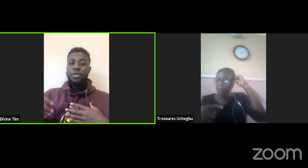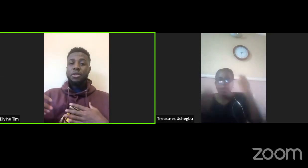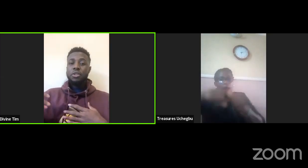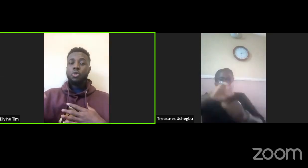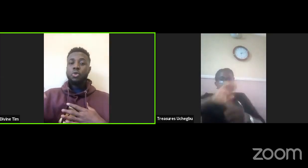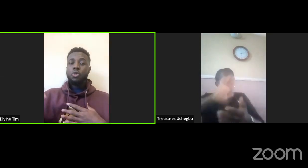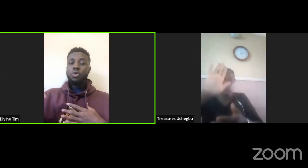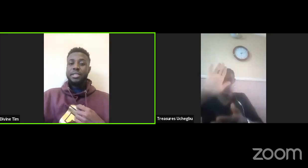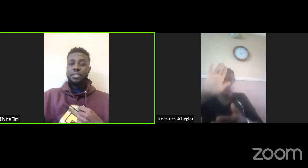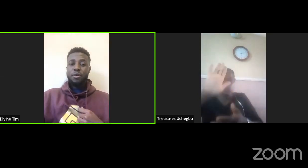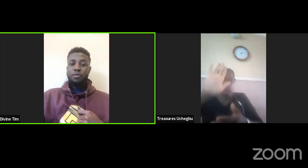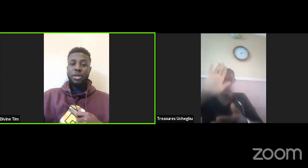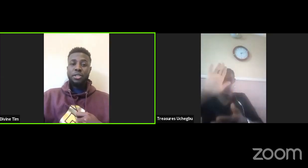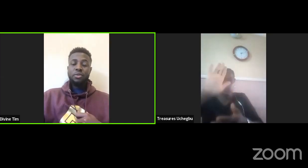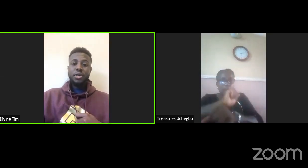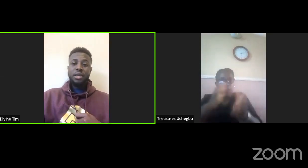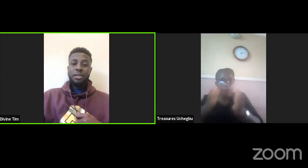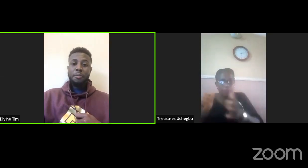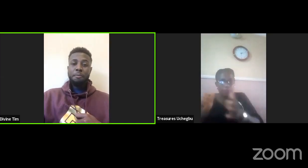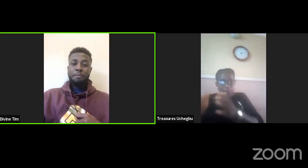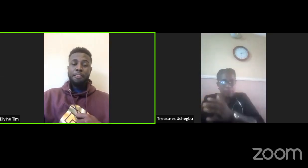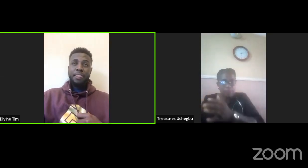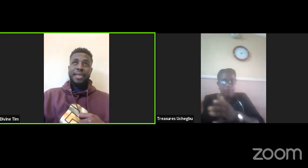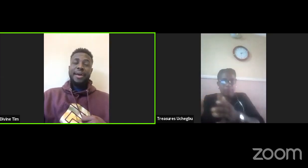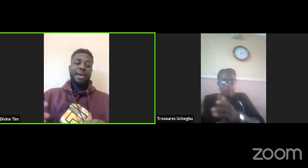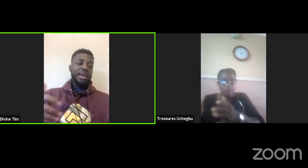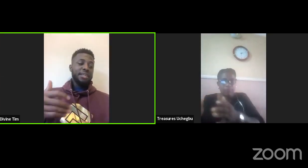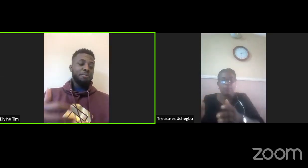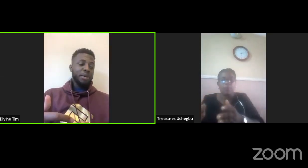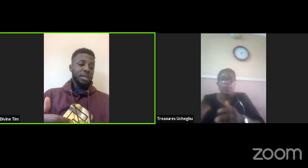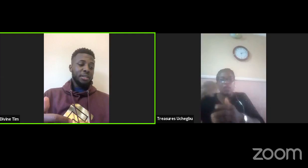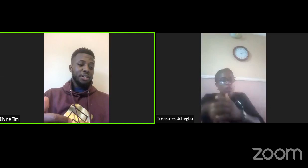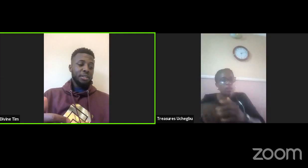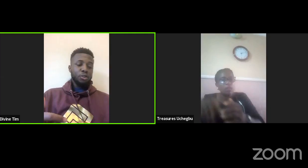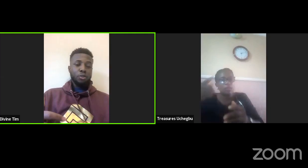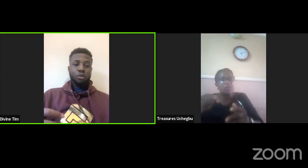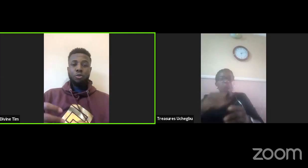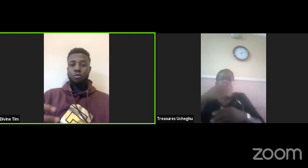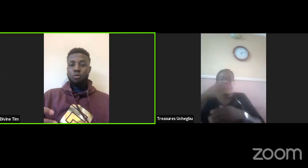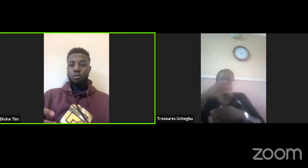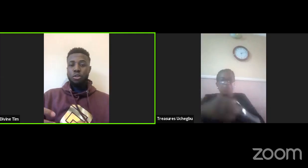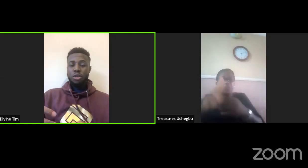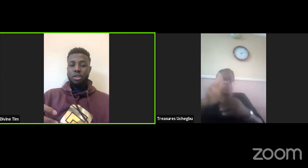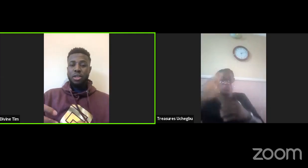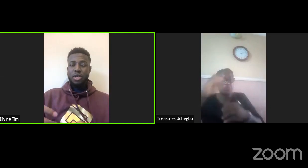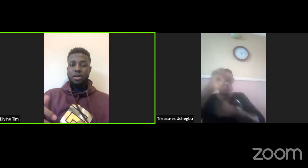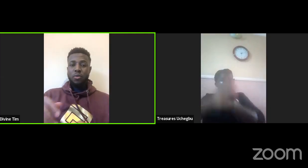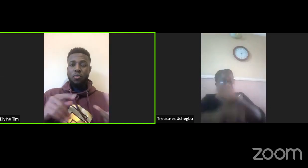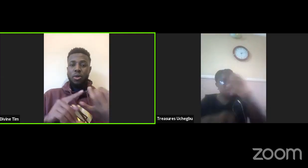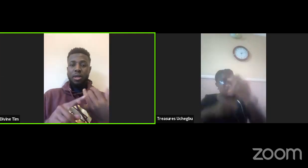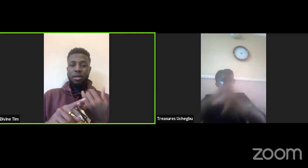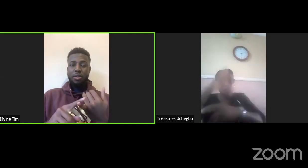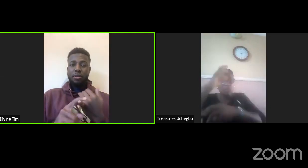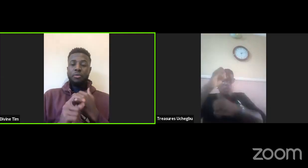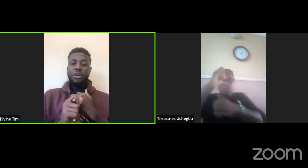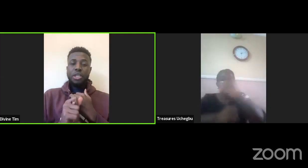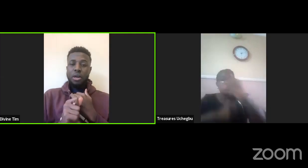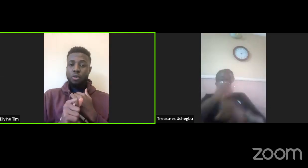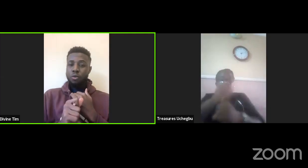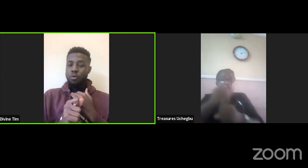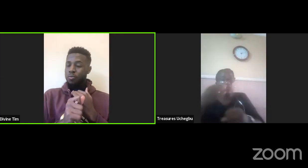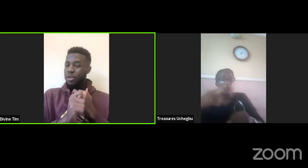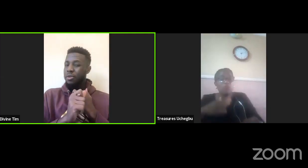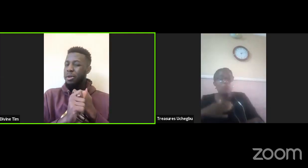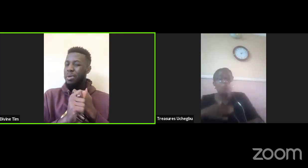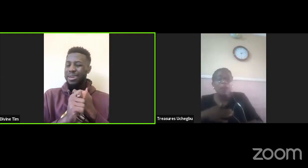the first 2 years of my study, I expect to, 1, reach